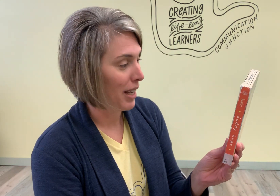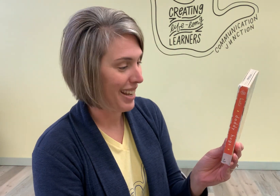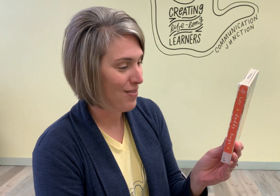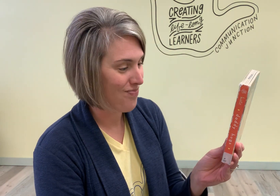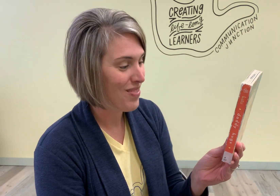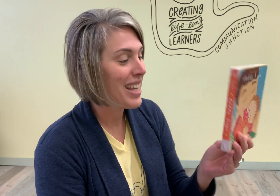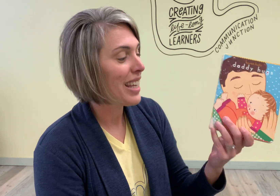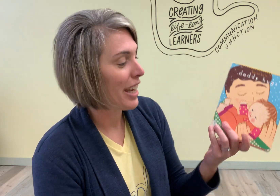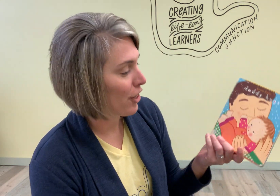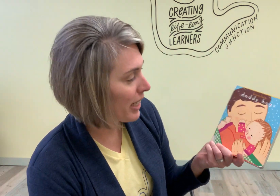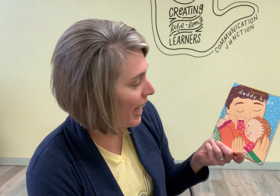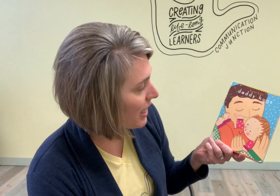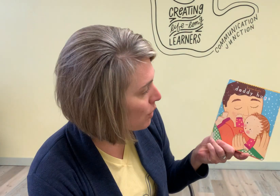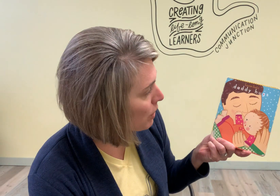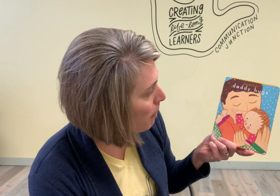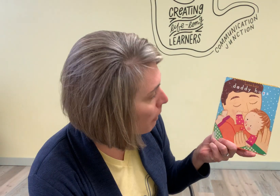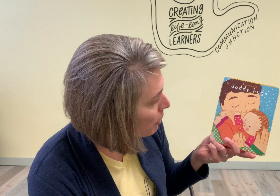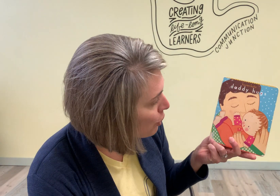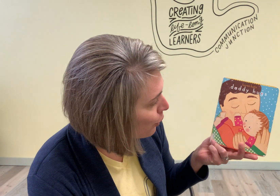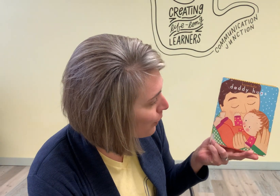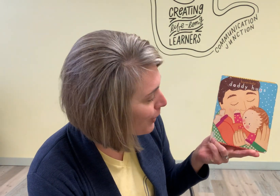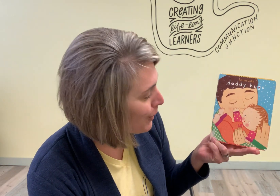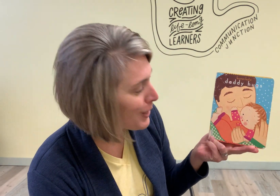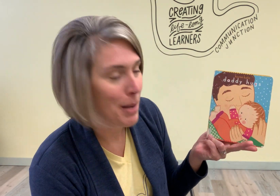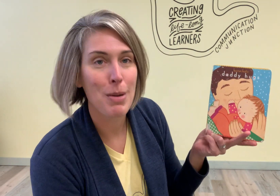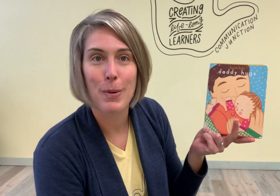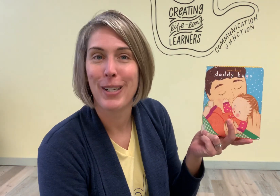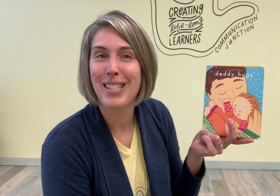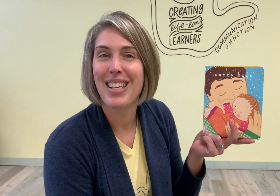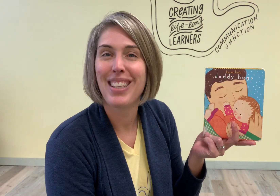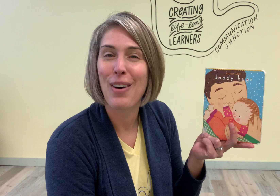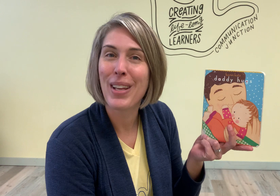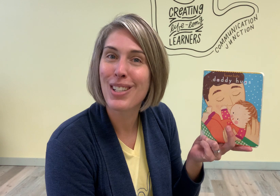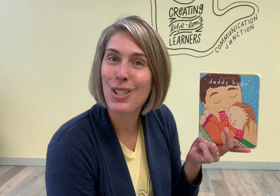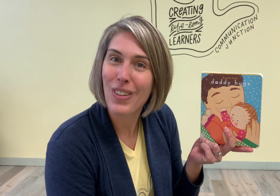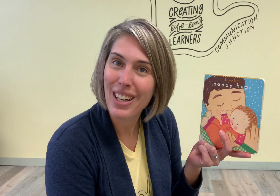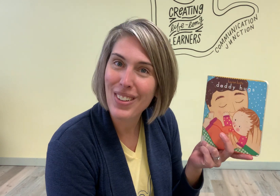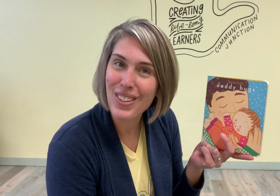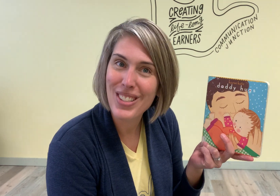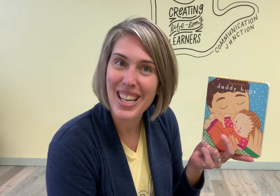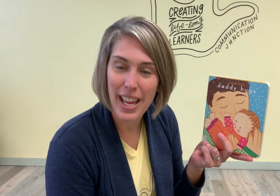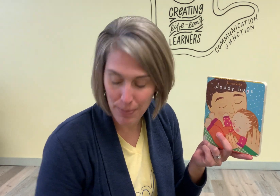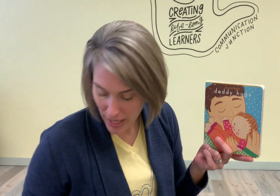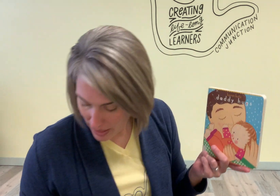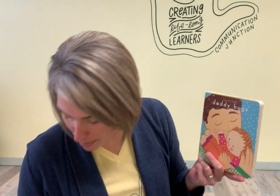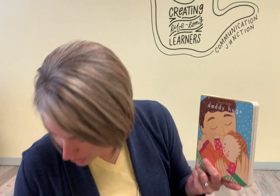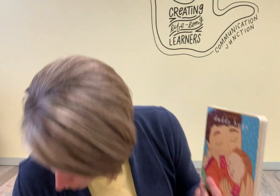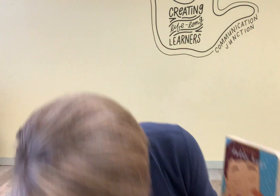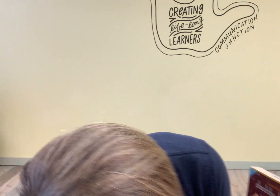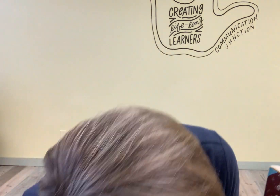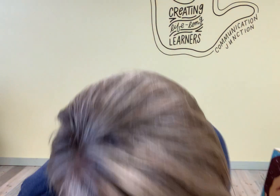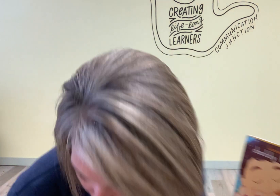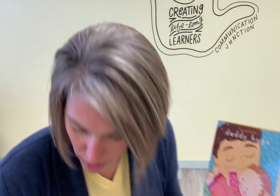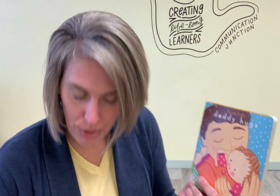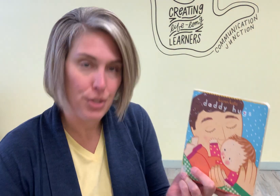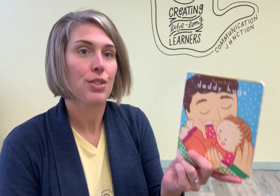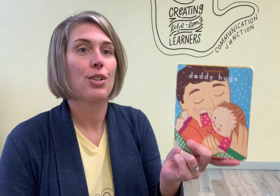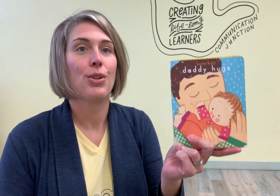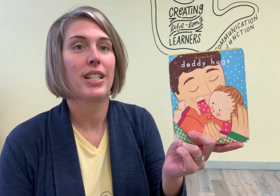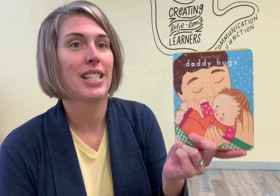by Karen Katz with the publisher Little Simon Books, allowing us to read it with you today. Let me scoot just a little bit closer so you can see the